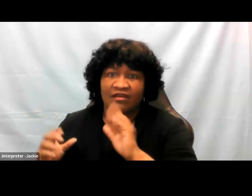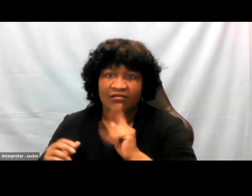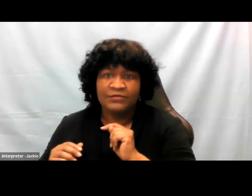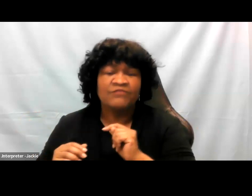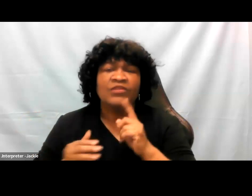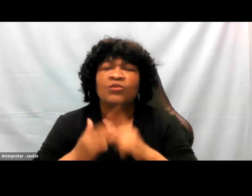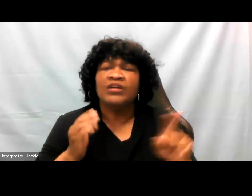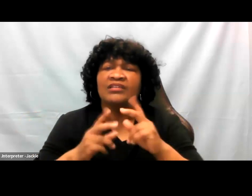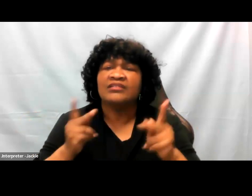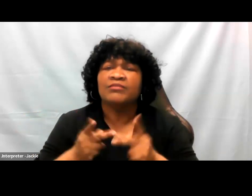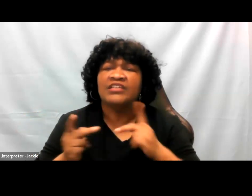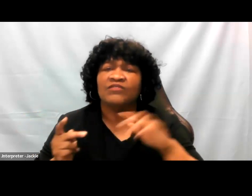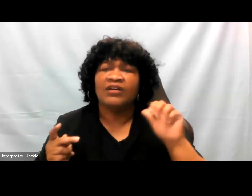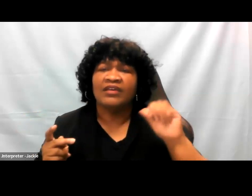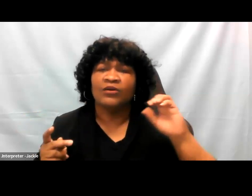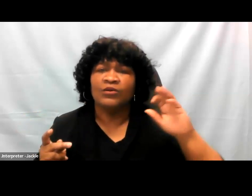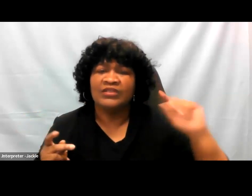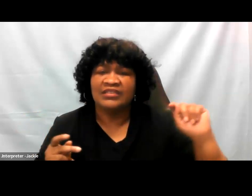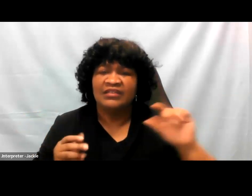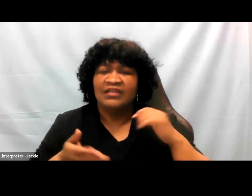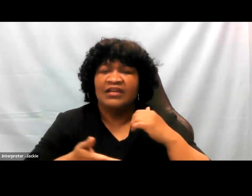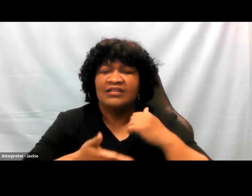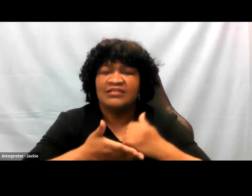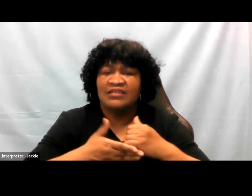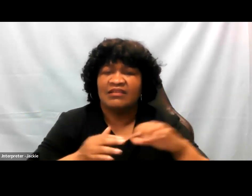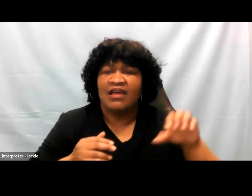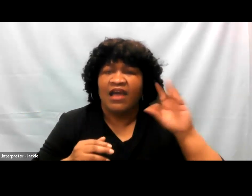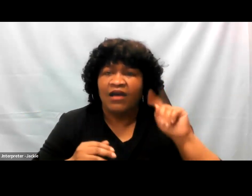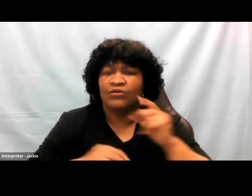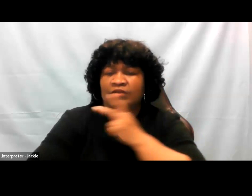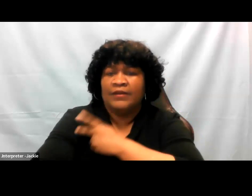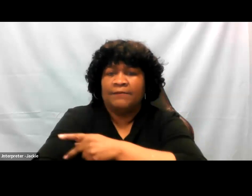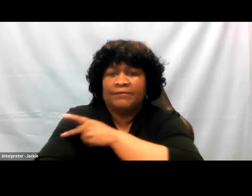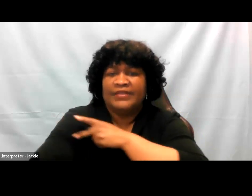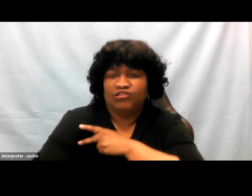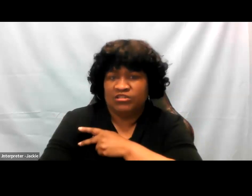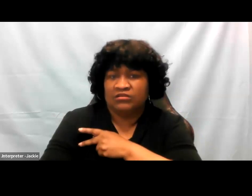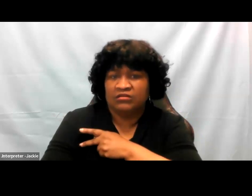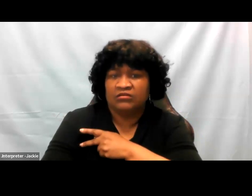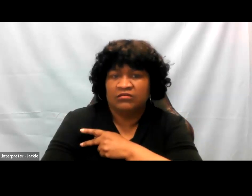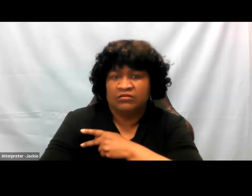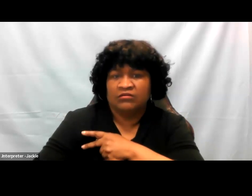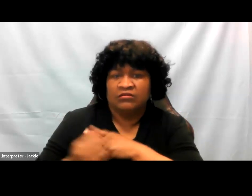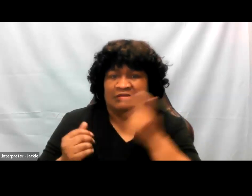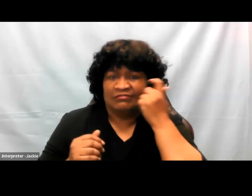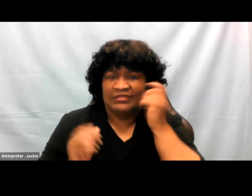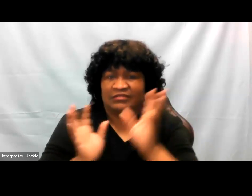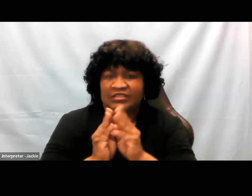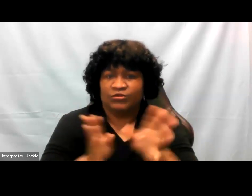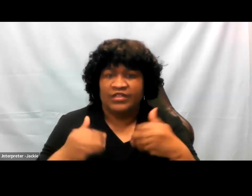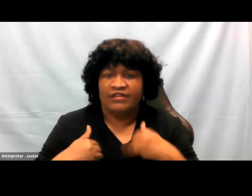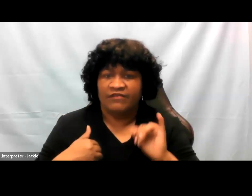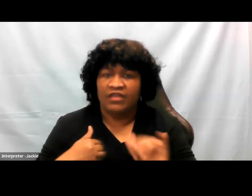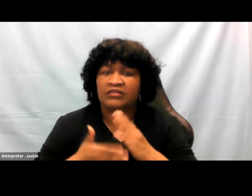what is the place for AOT? Assisted outpatient treatment is something that state legislatures have prioritized in recent sessions.